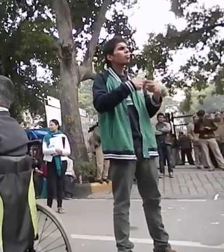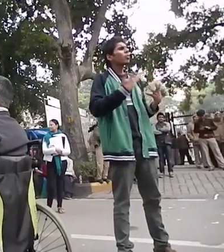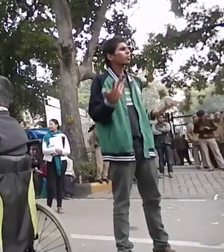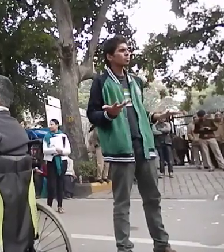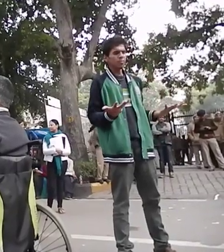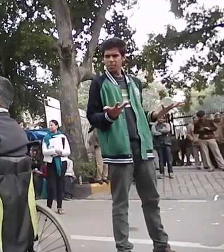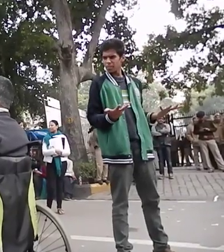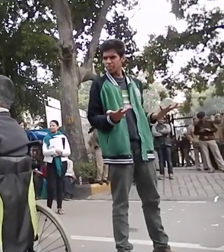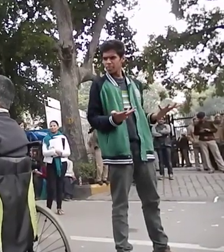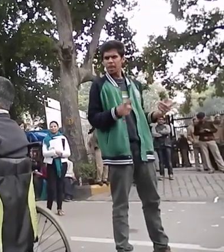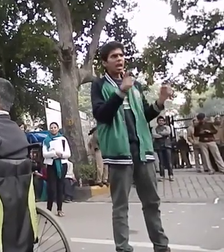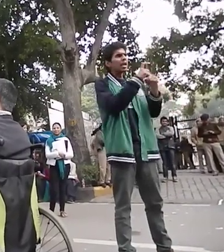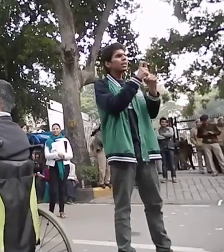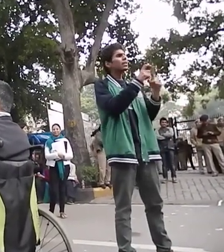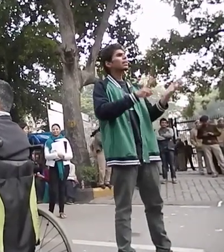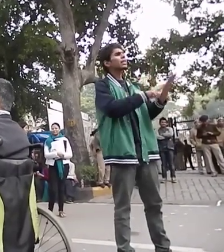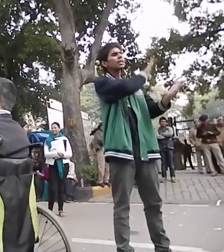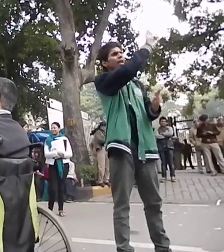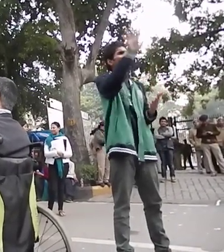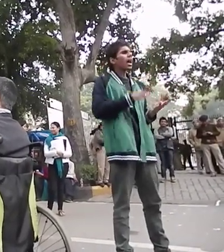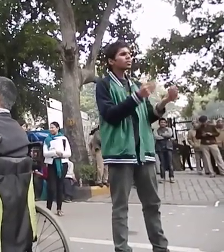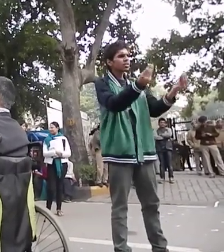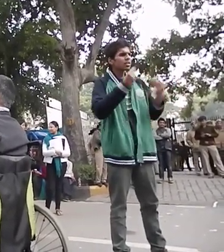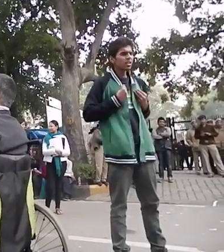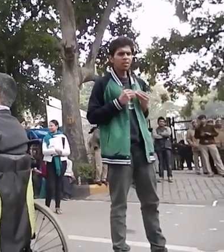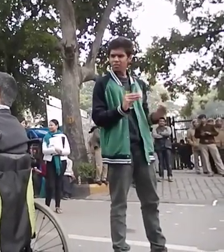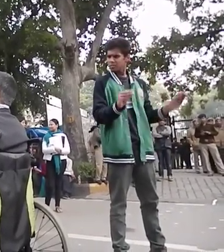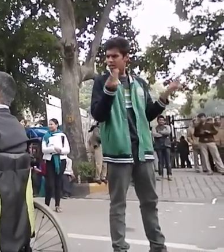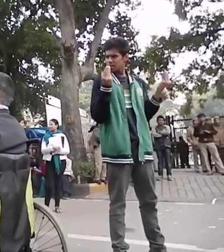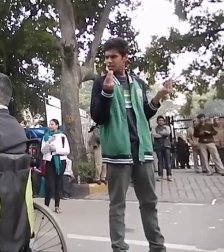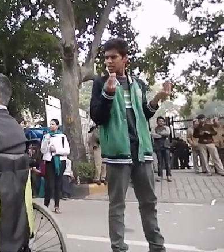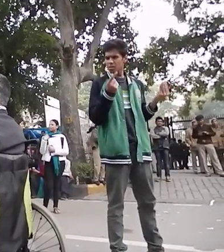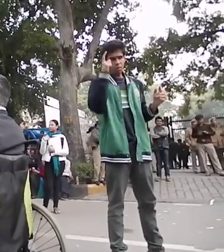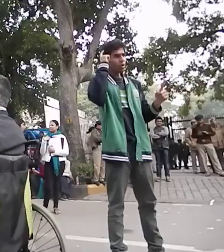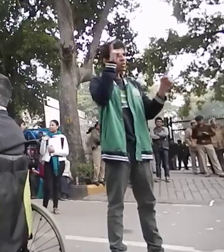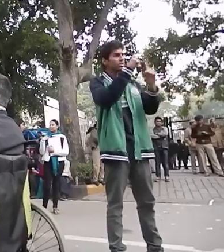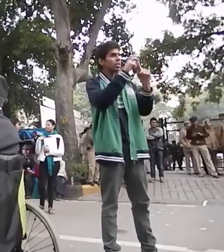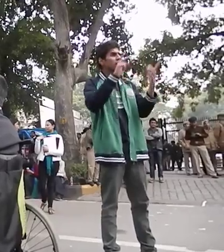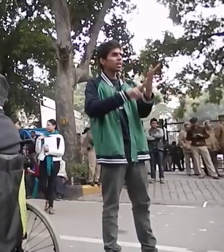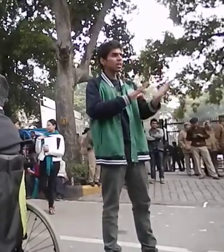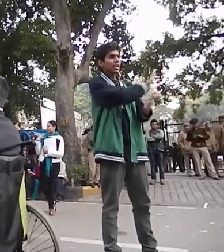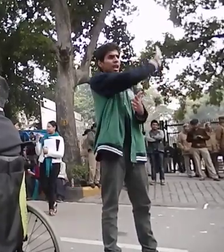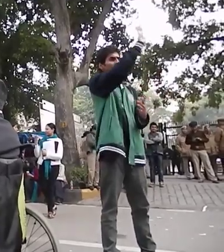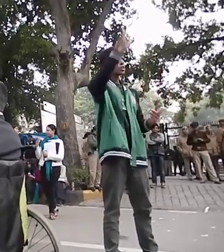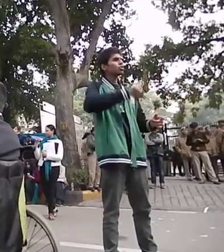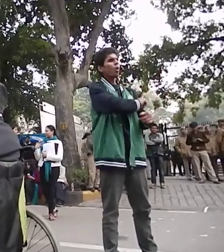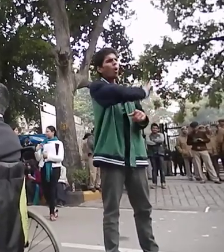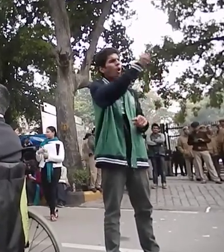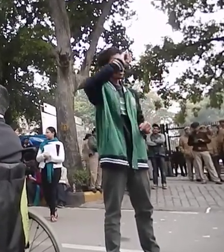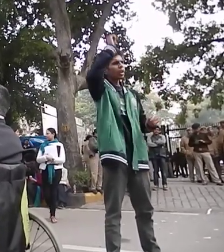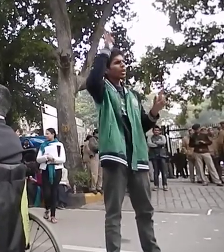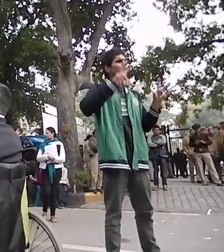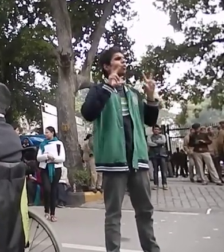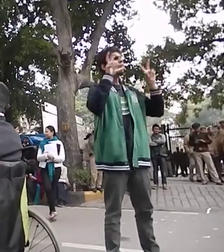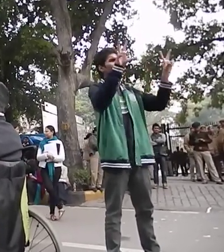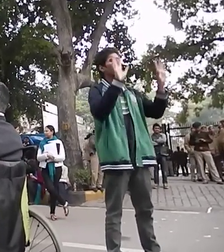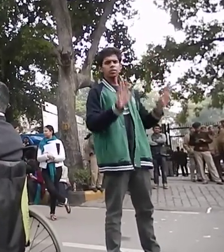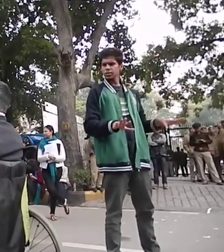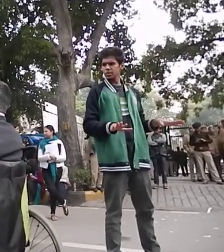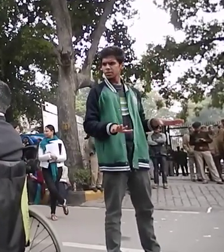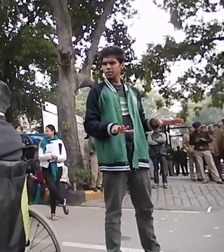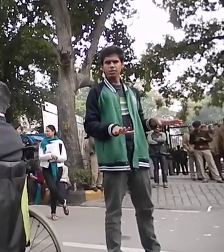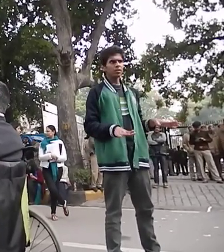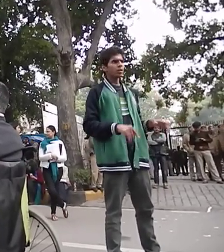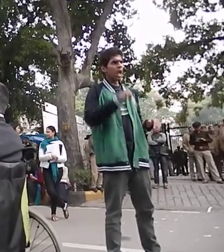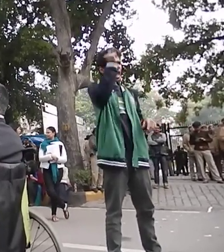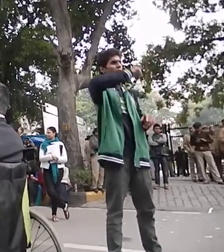not DG National? Because the national channel is Doordarshan National. The channel which feeds across